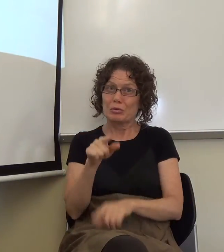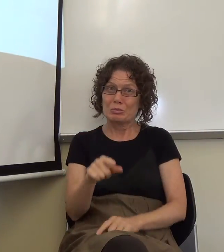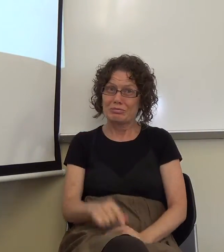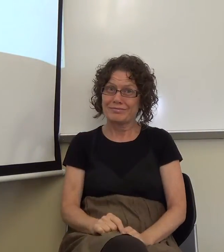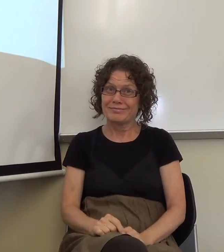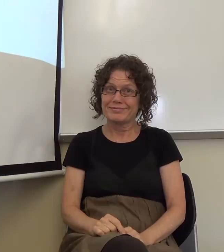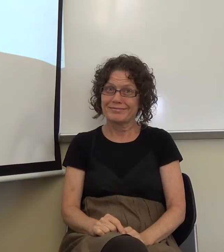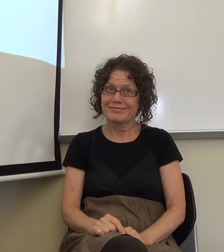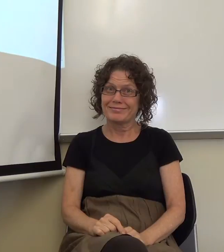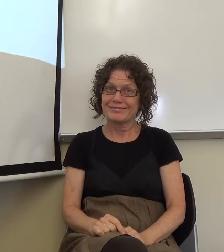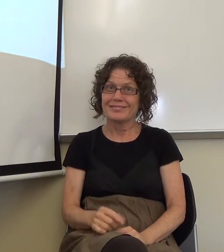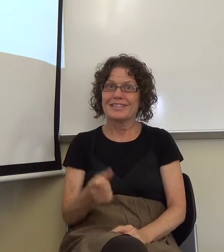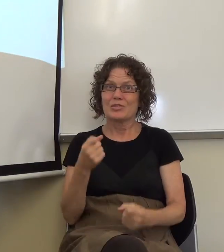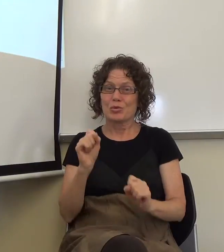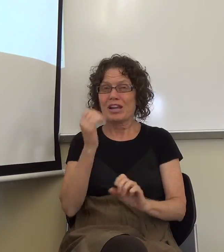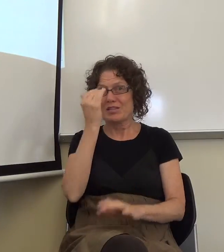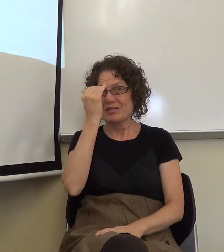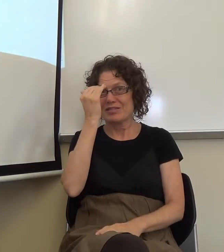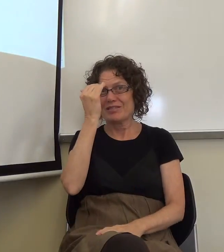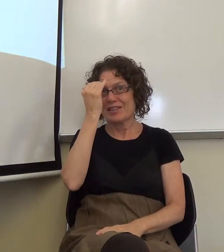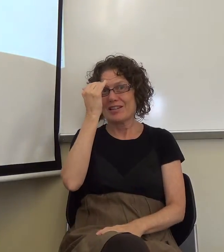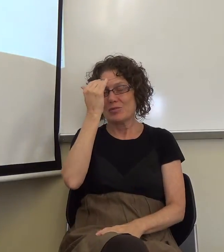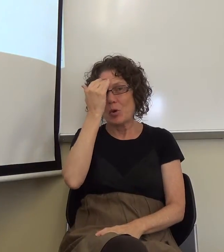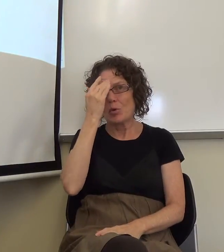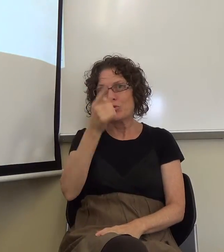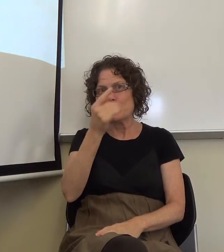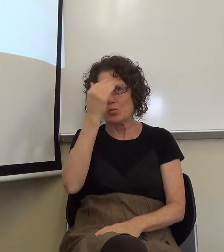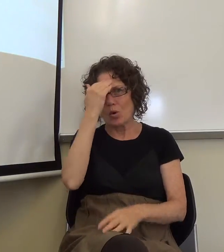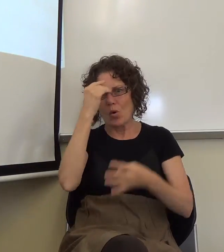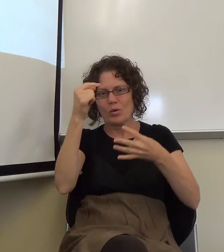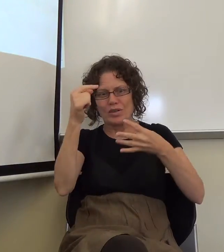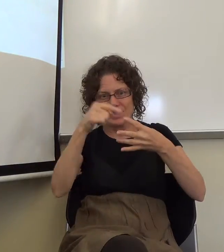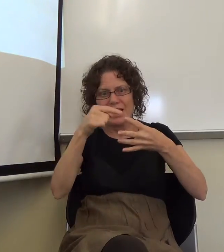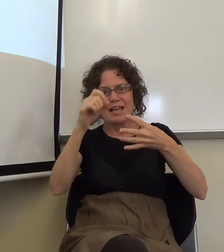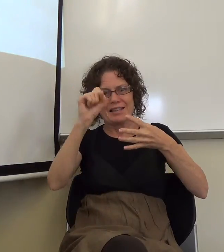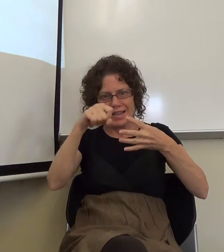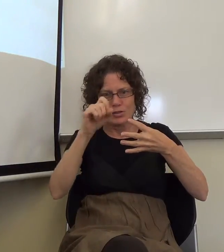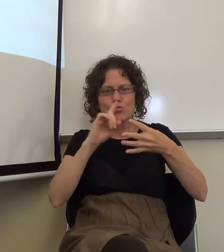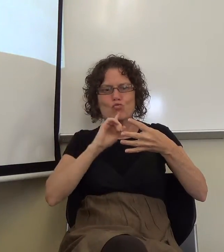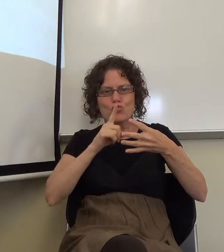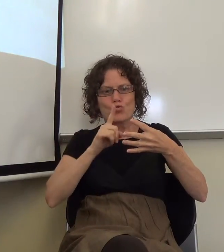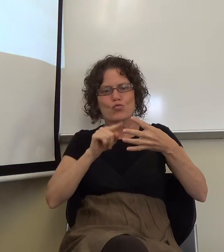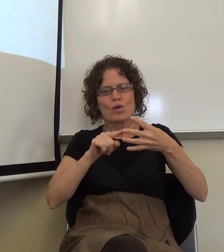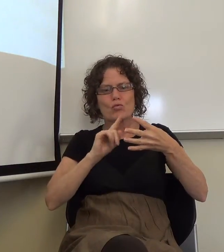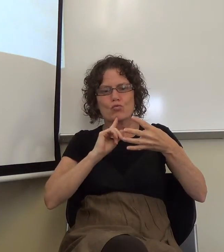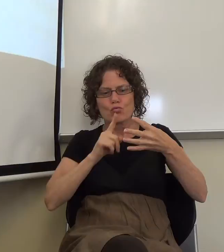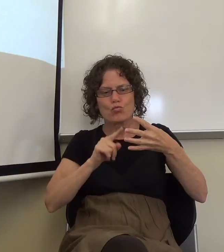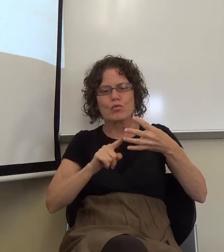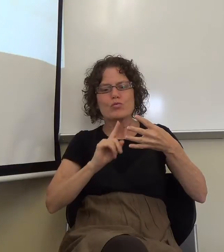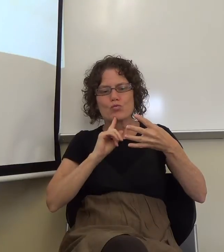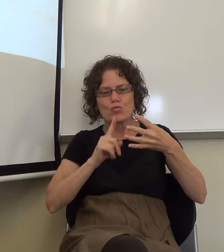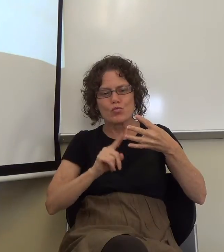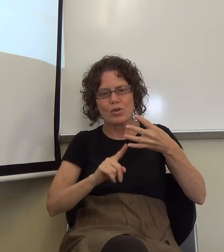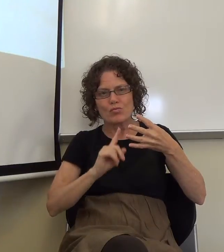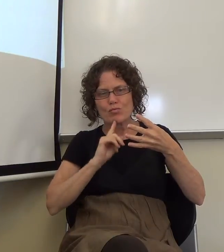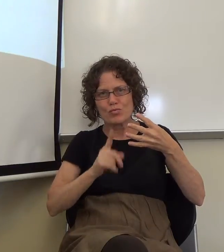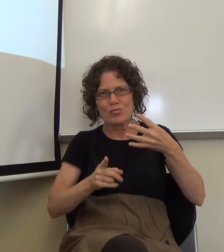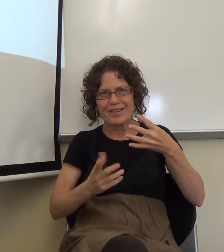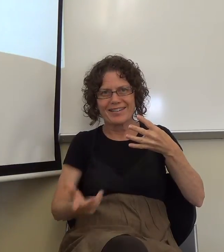you know that all these other things are true. So people tend to pick the first one that they come to, which works, but it's not what that